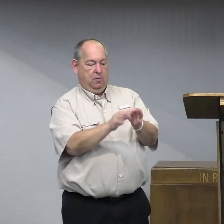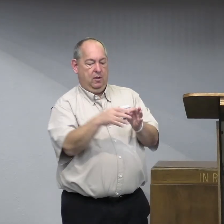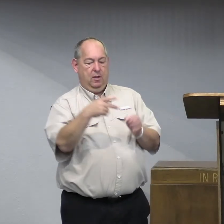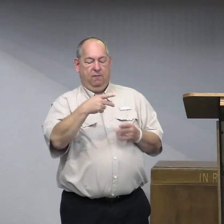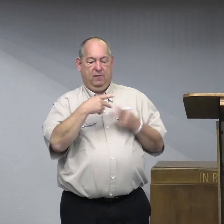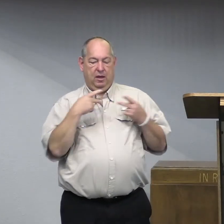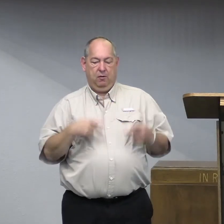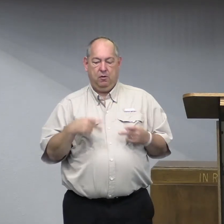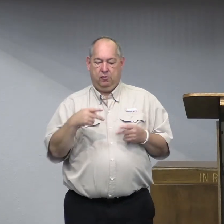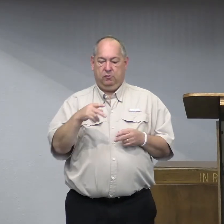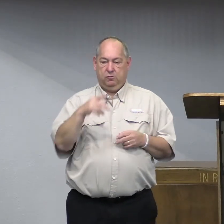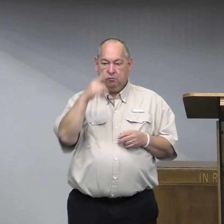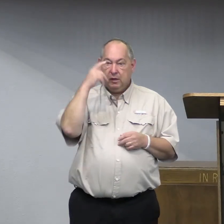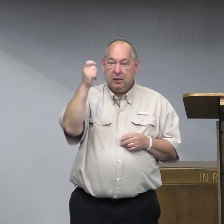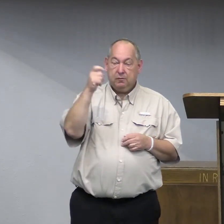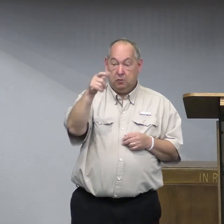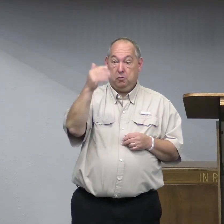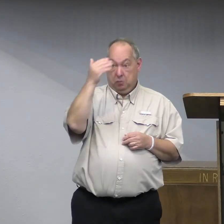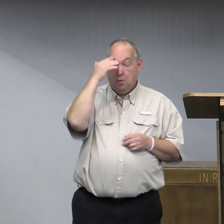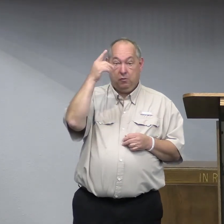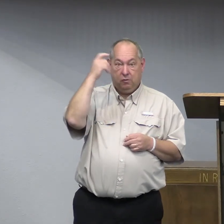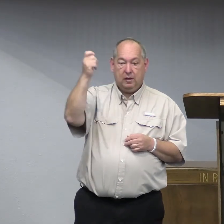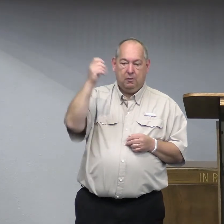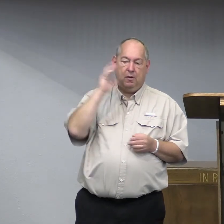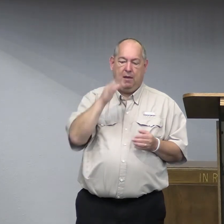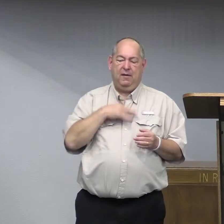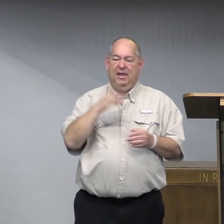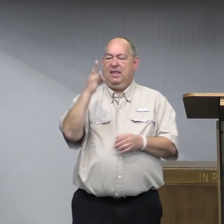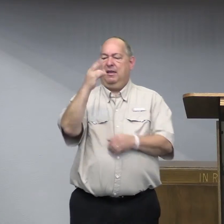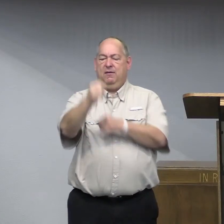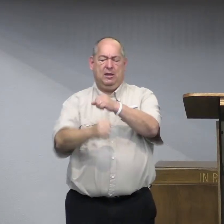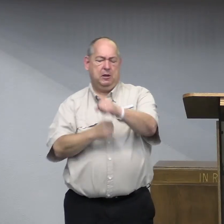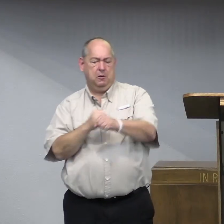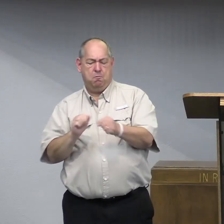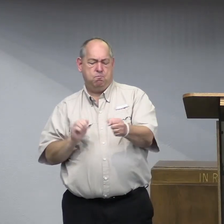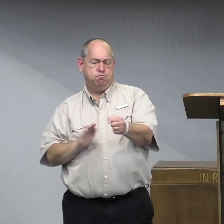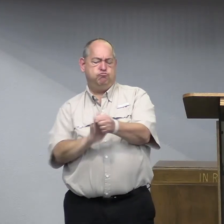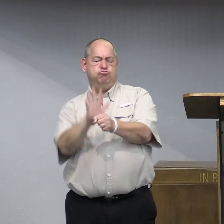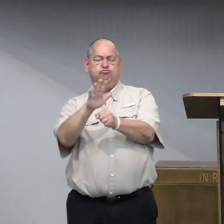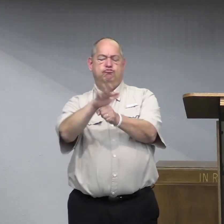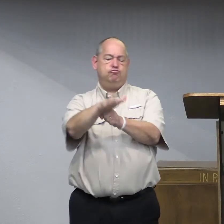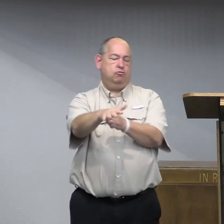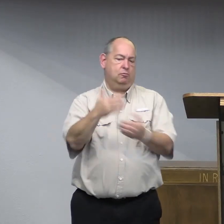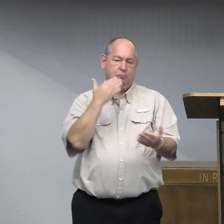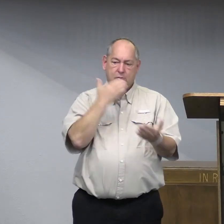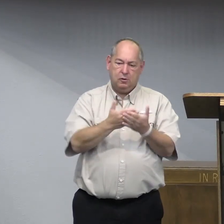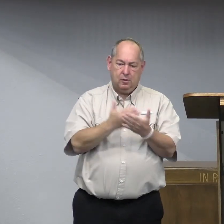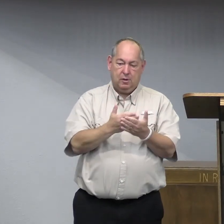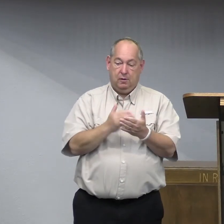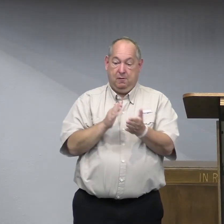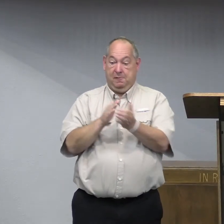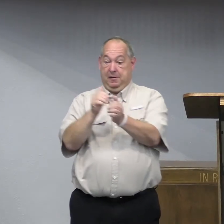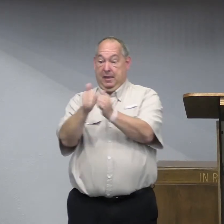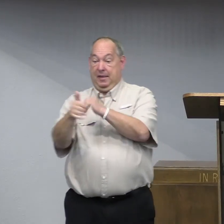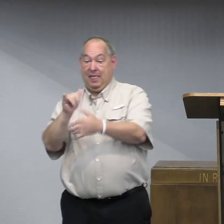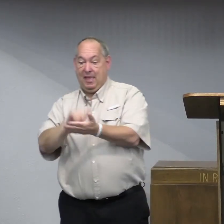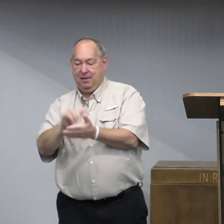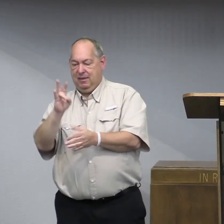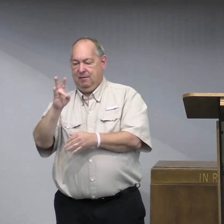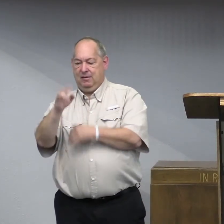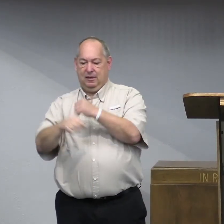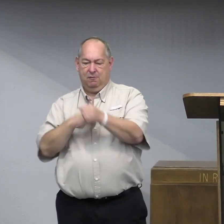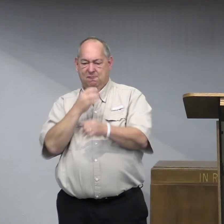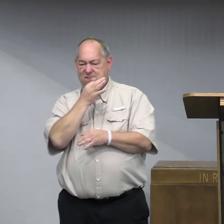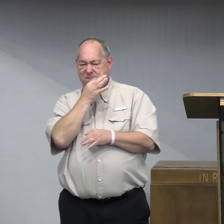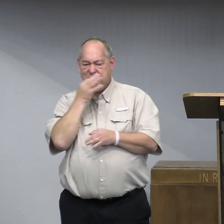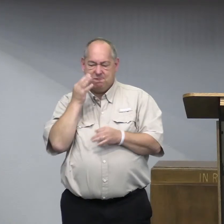Pharaoh's dreams, and you know those dreams. There's going to be 7 years of plenty, followed by 7 years of famine.